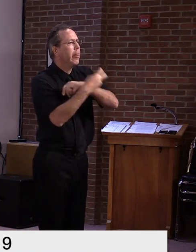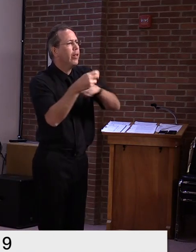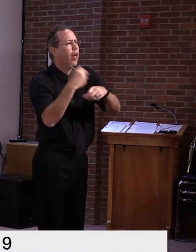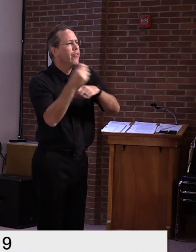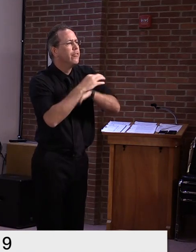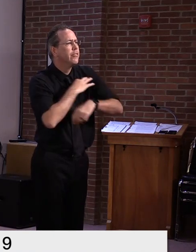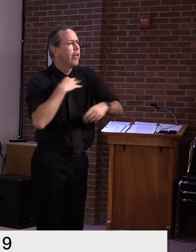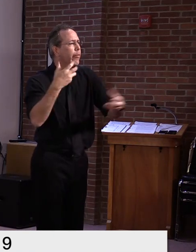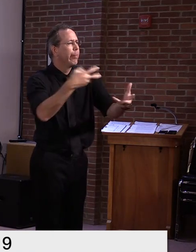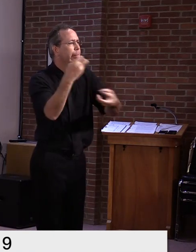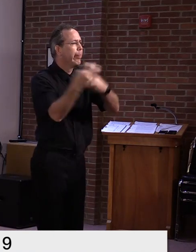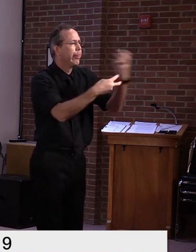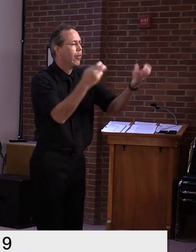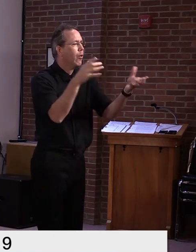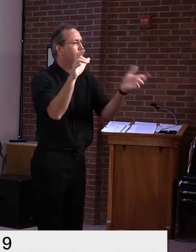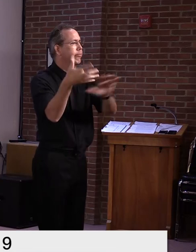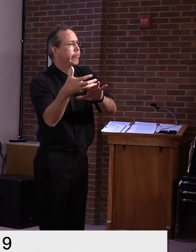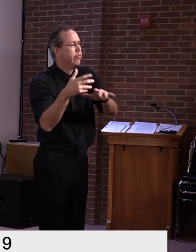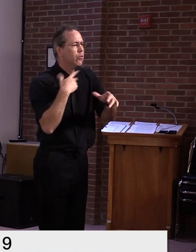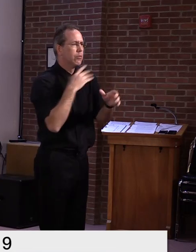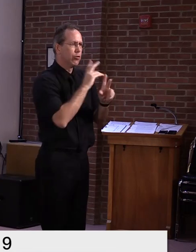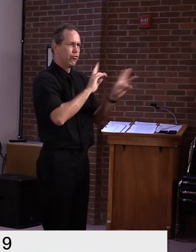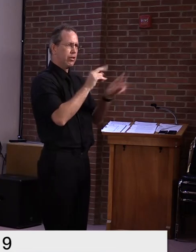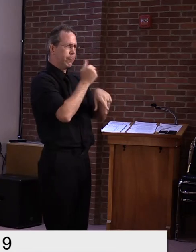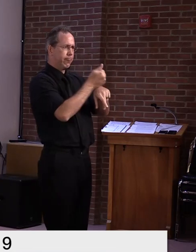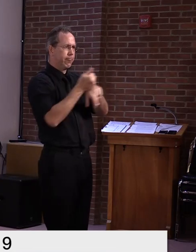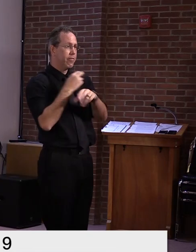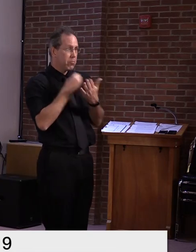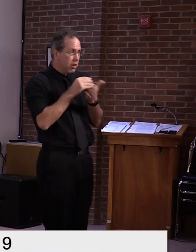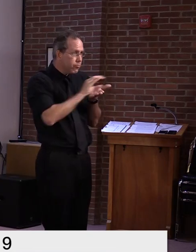place and thriving. It's also